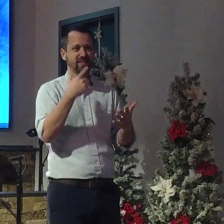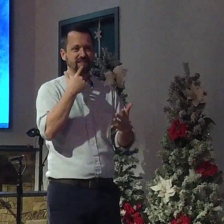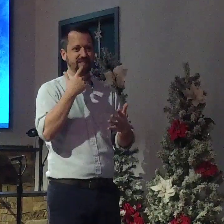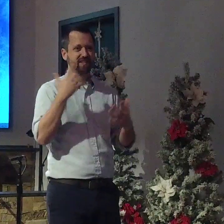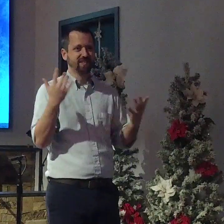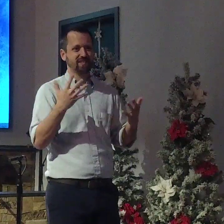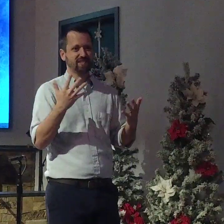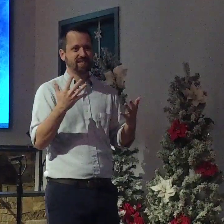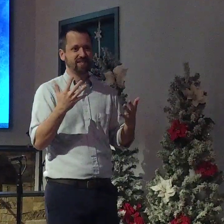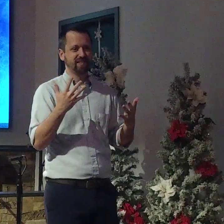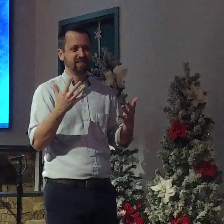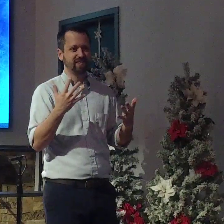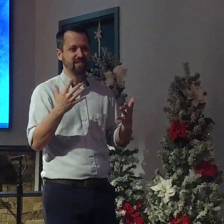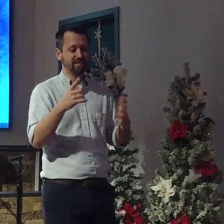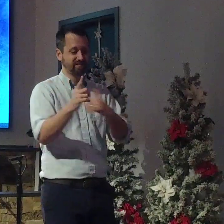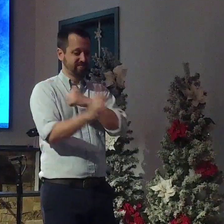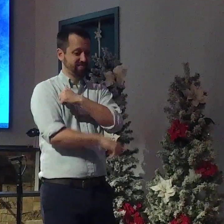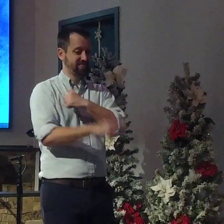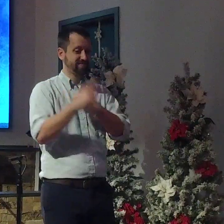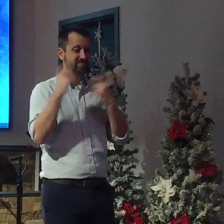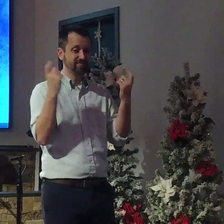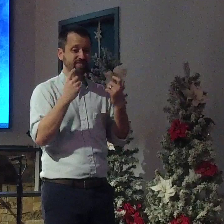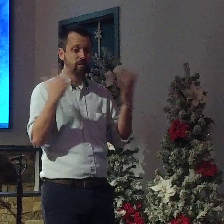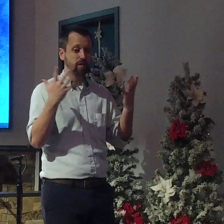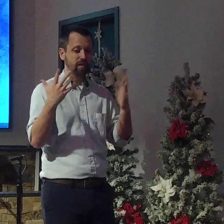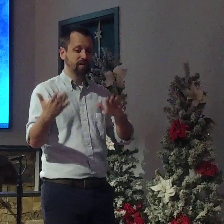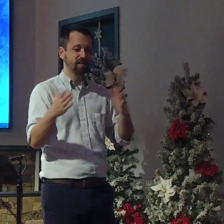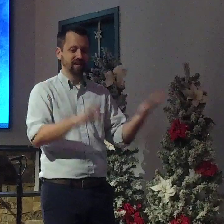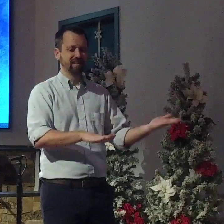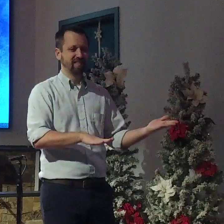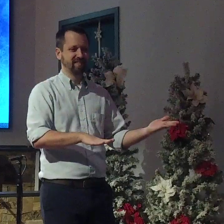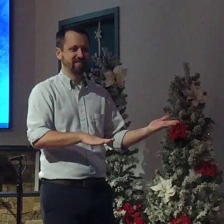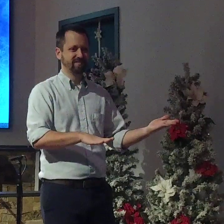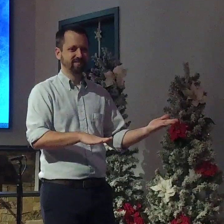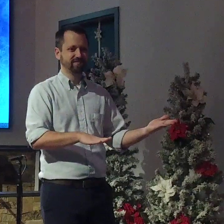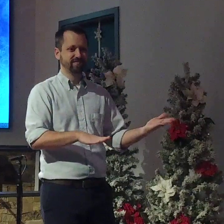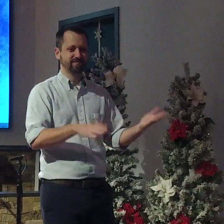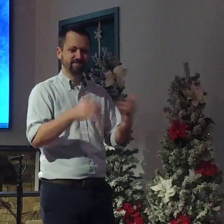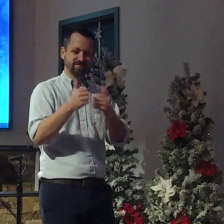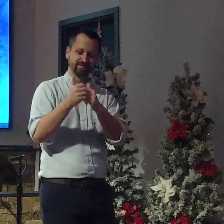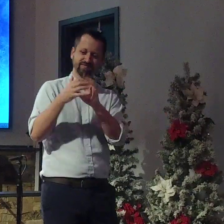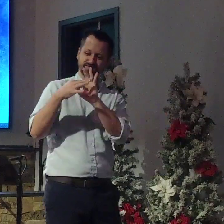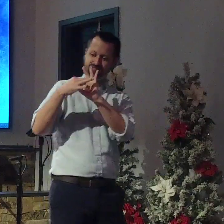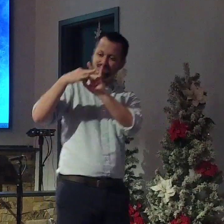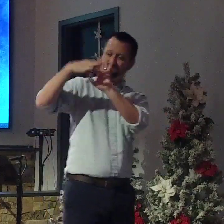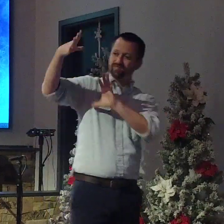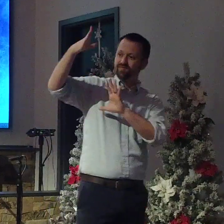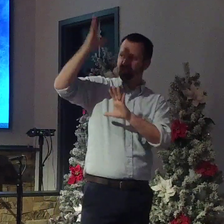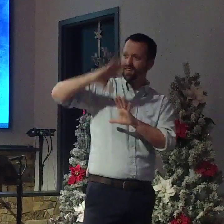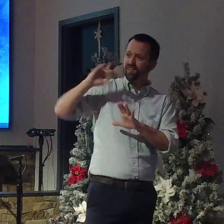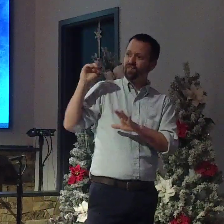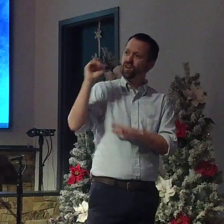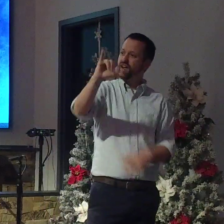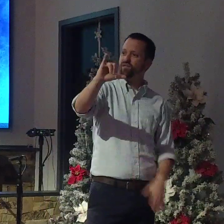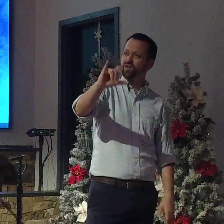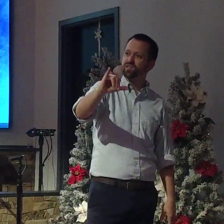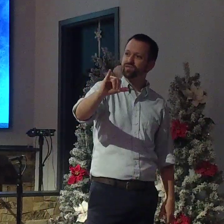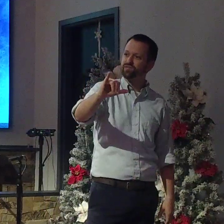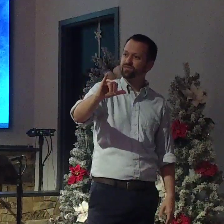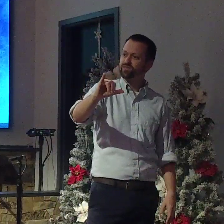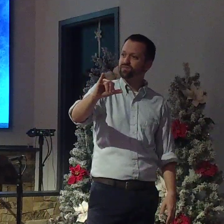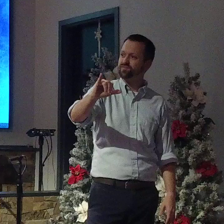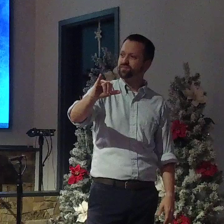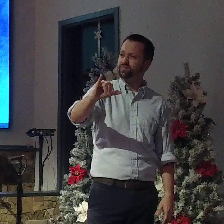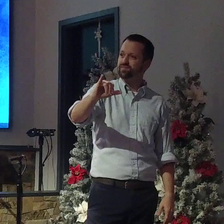So Mike let Kathy off the hook. Now, that whole story was true about everything I told you except the arresting part. We kind of just threw that